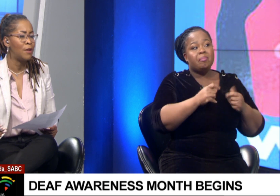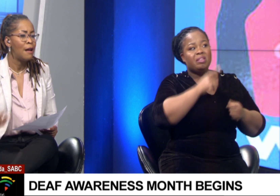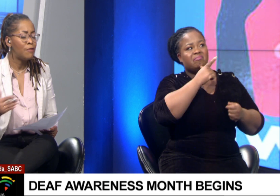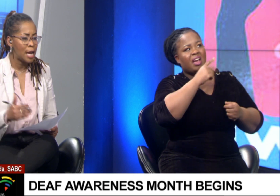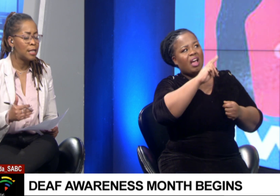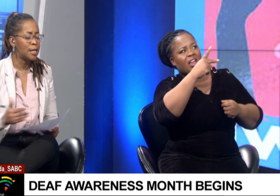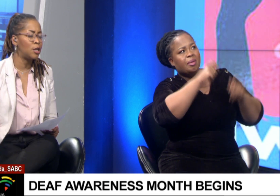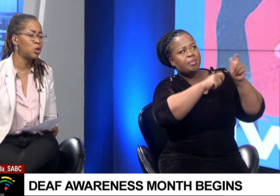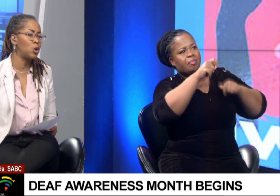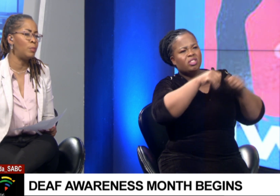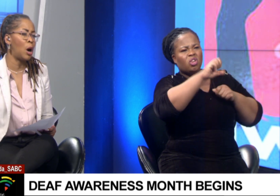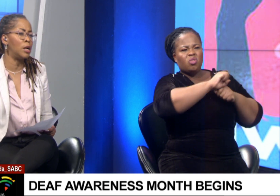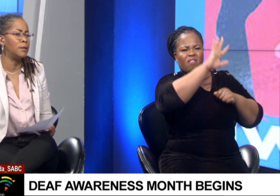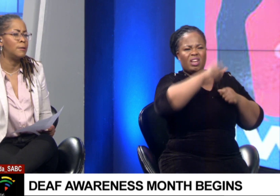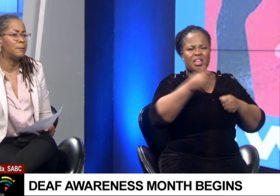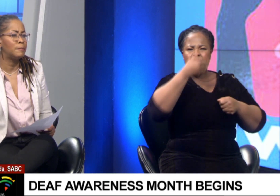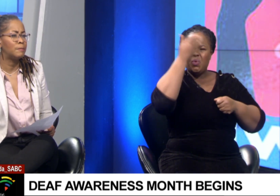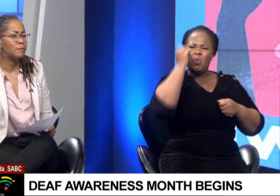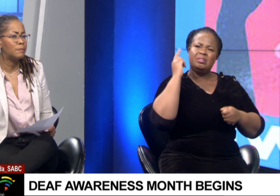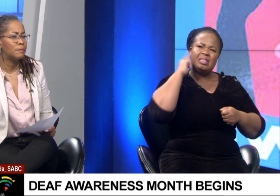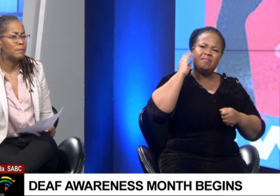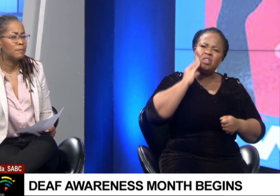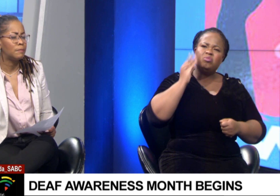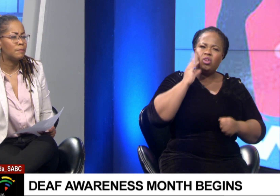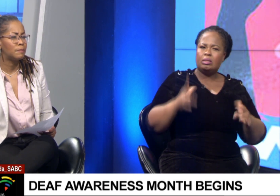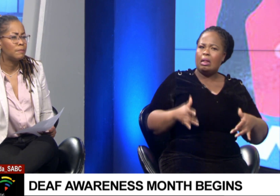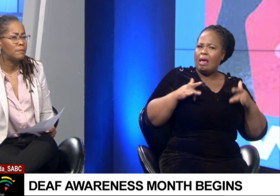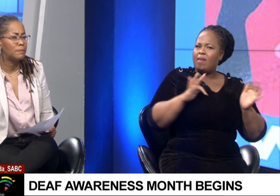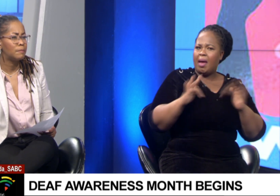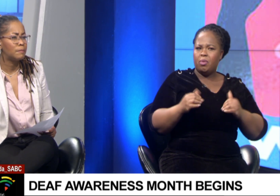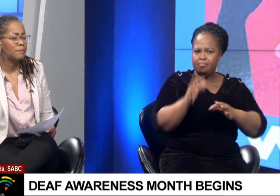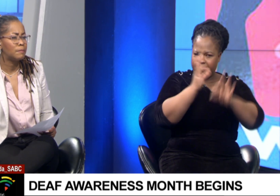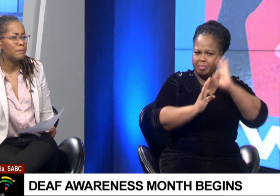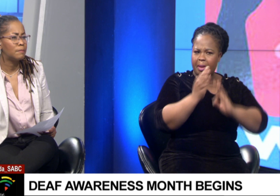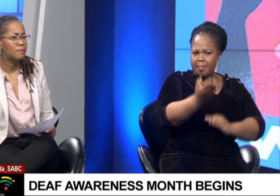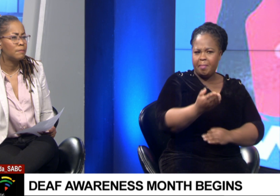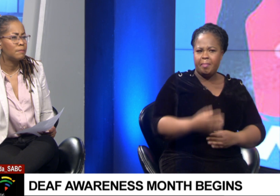really have the inside scoop on.